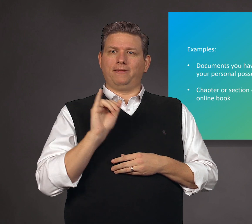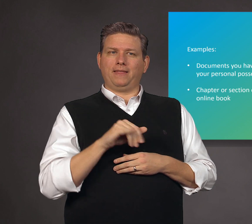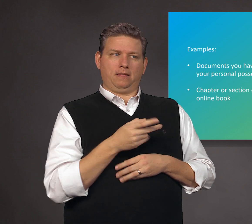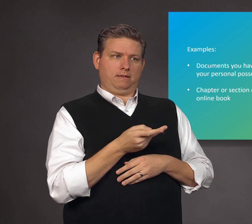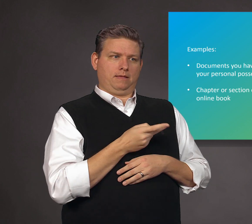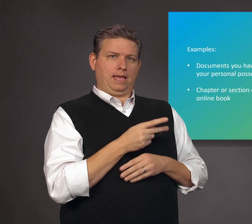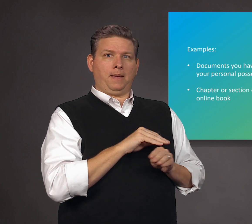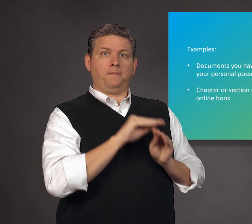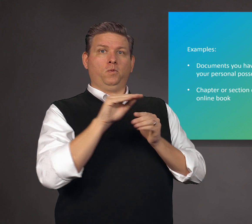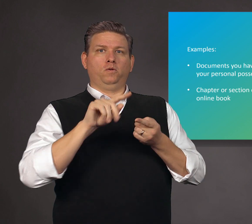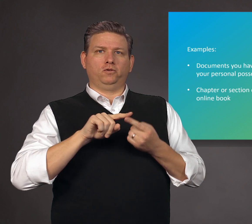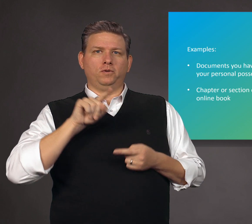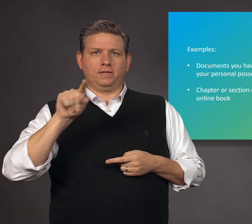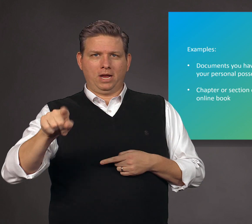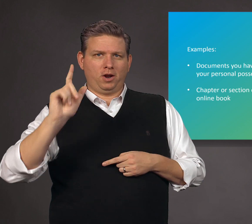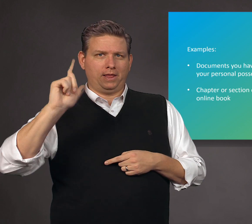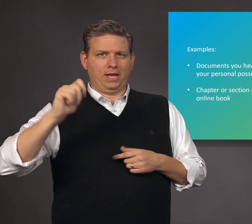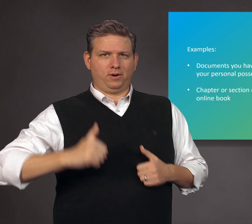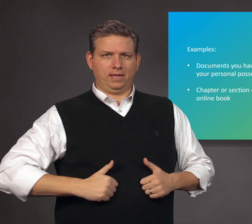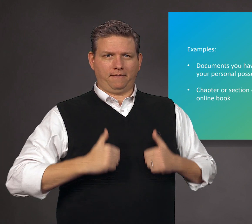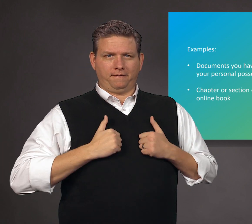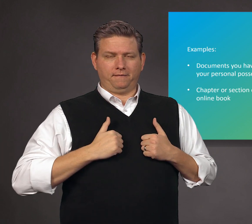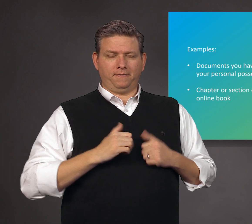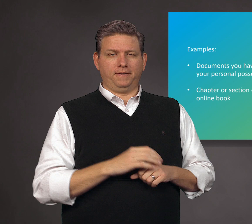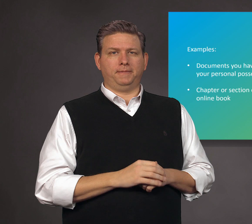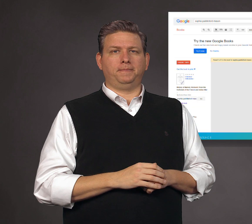Padelford moved later in life.